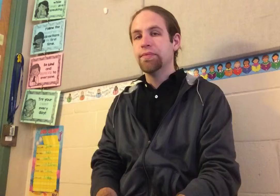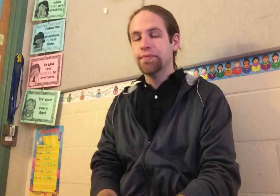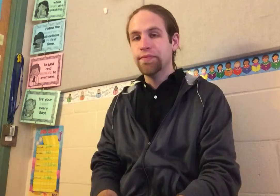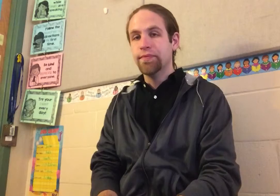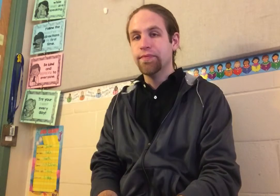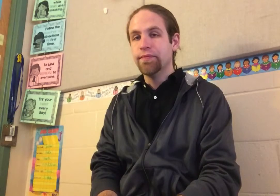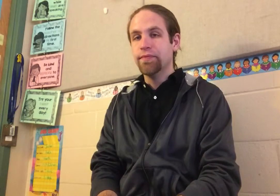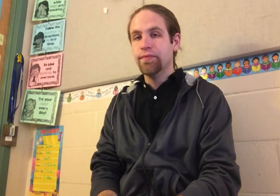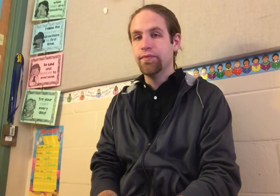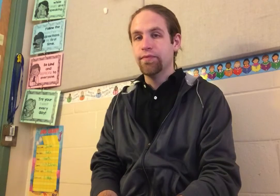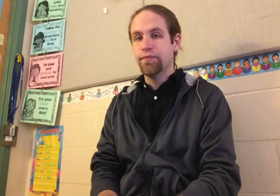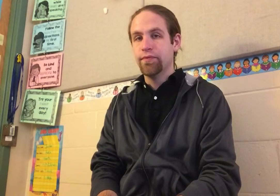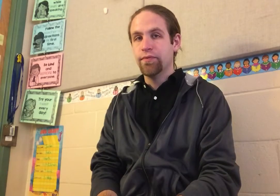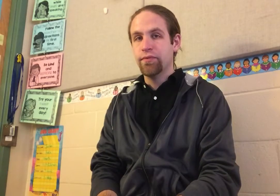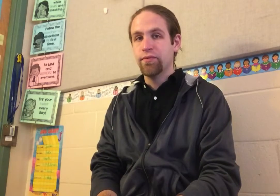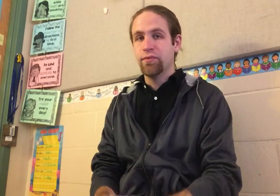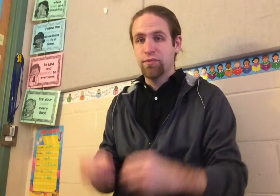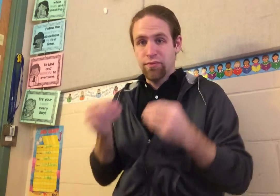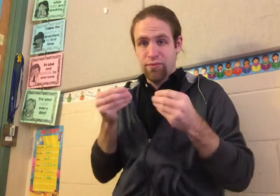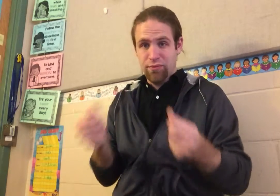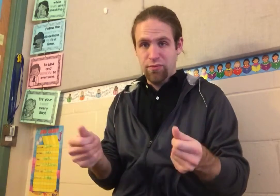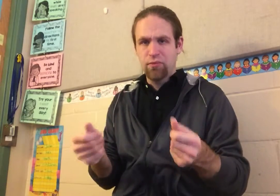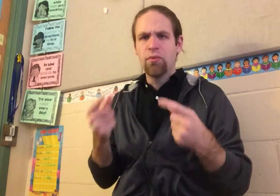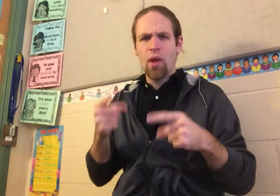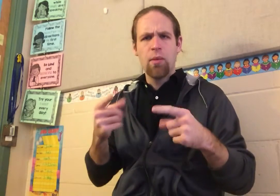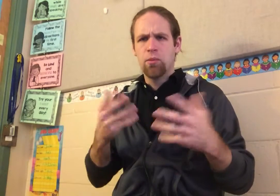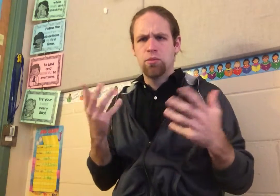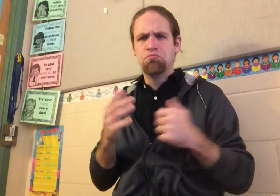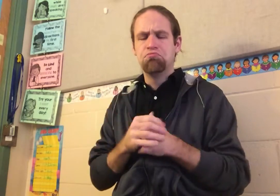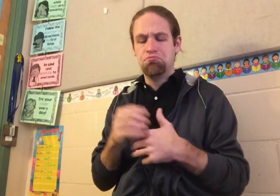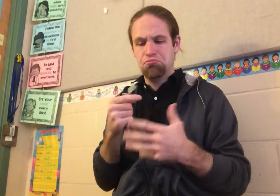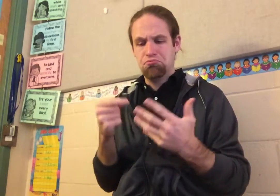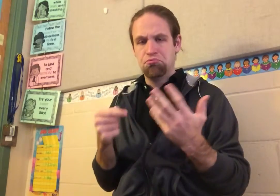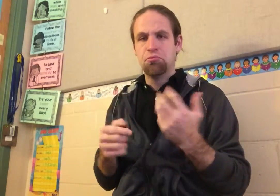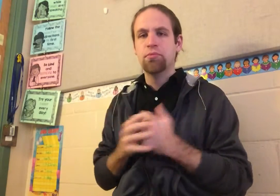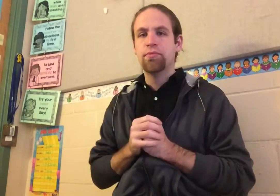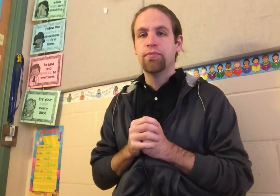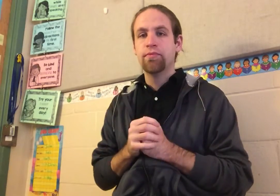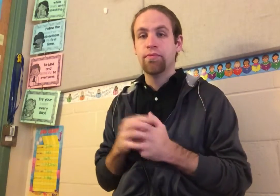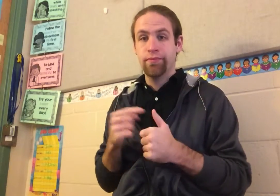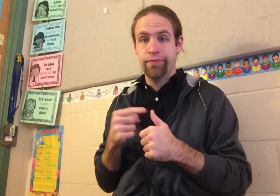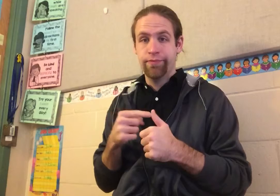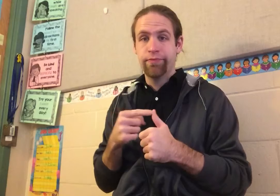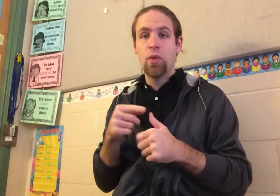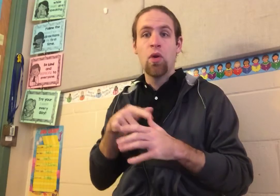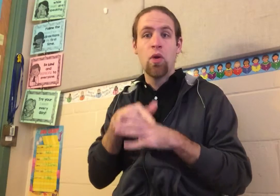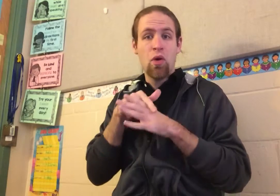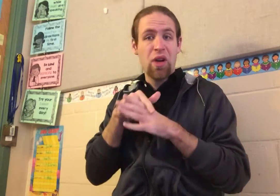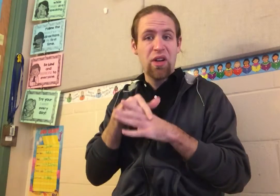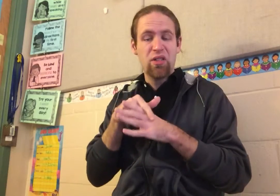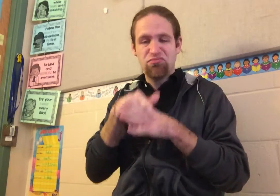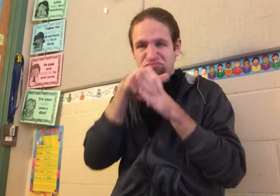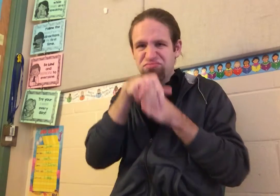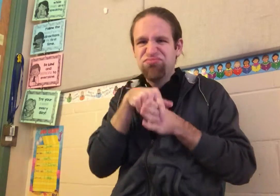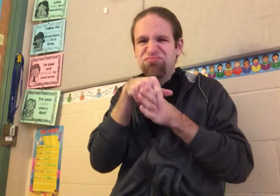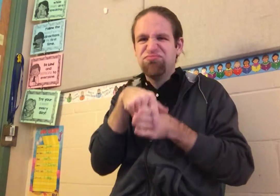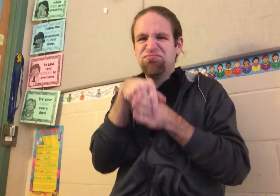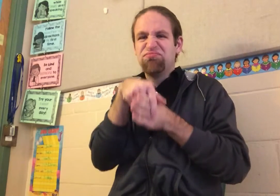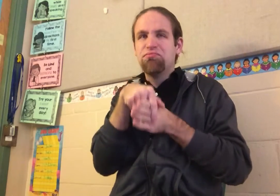If all went well, this is what would happen. A Pony Express rider would come galloping up. He would jump off